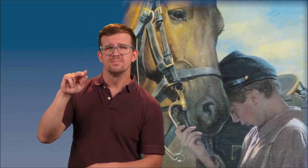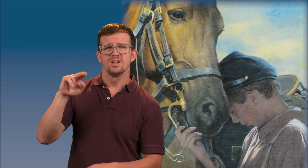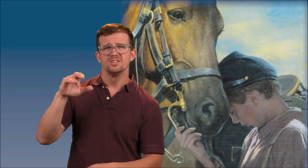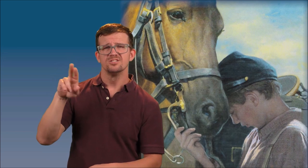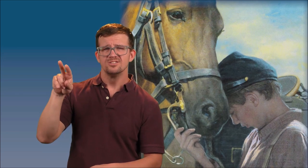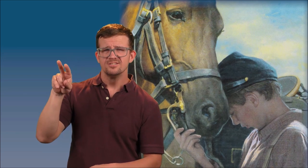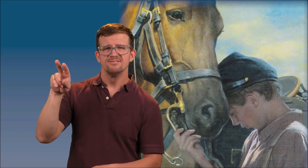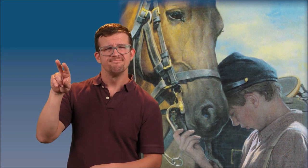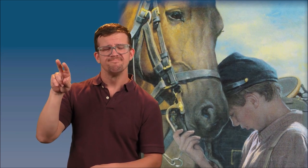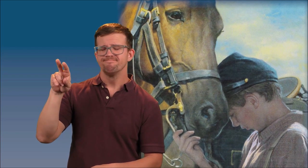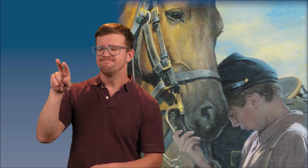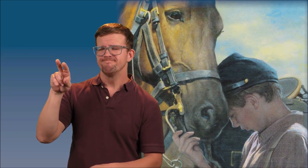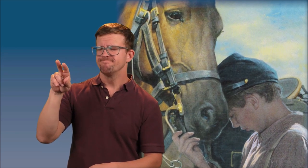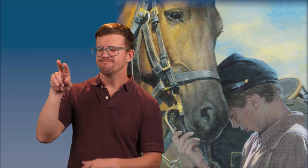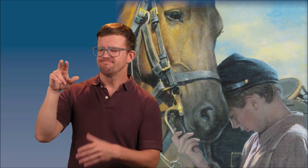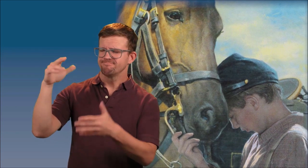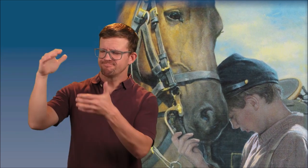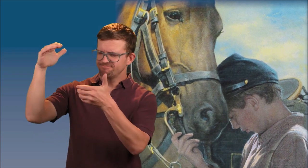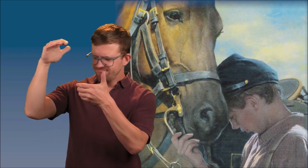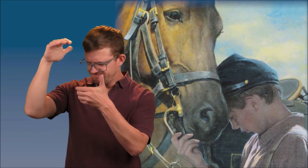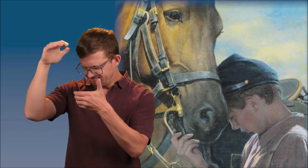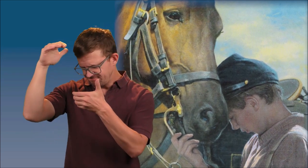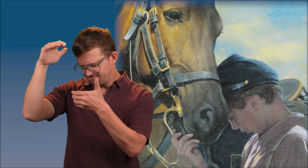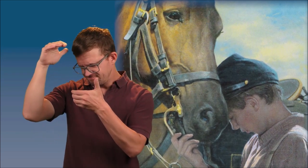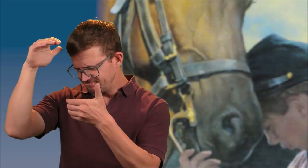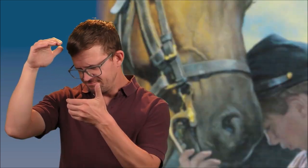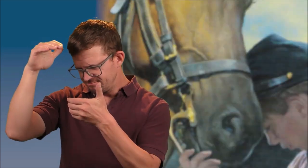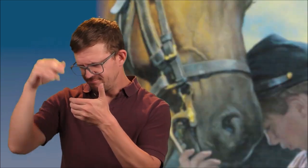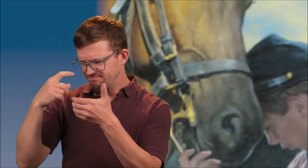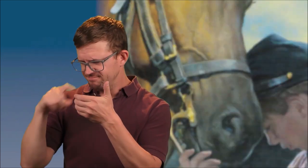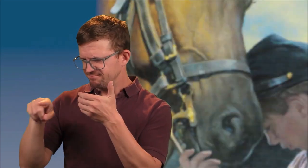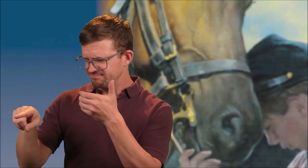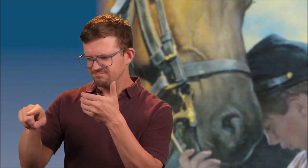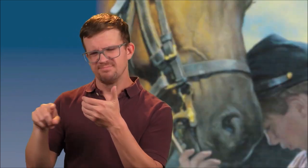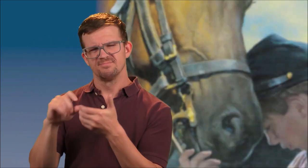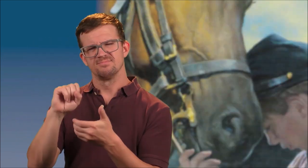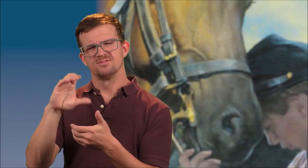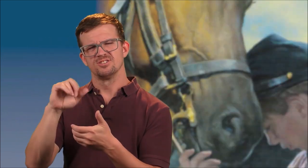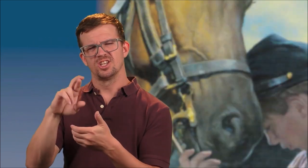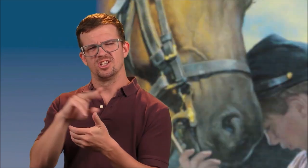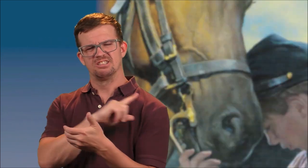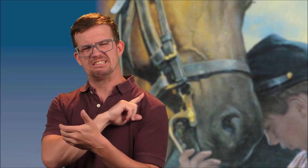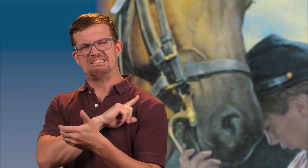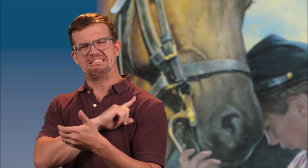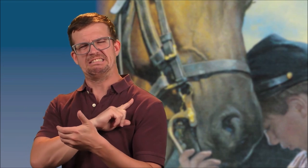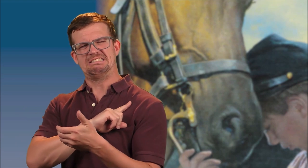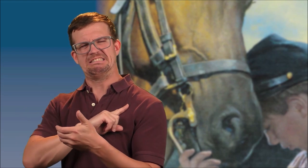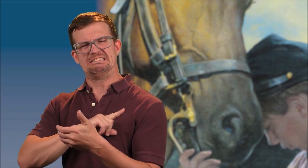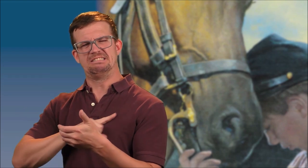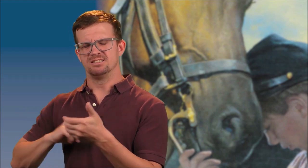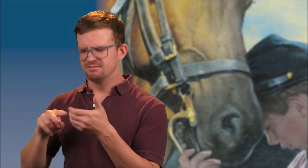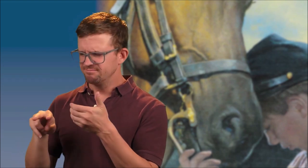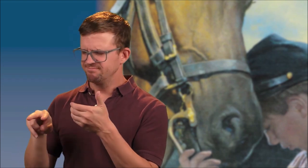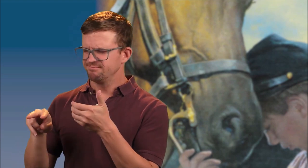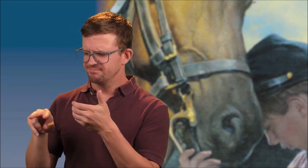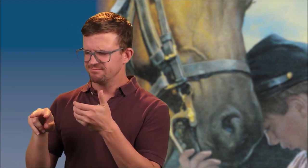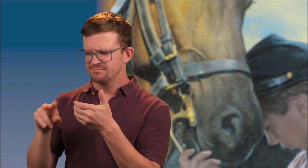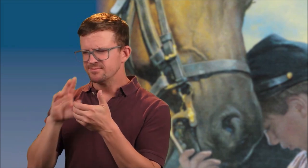While Lancer drank, Gabe leaned into his side and lightly traced a long, jagged